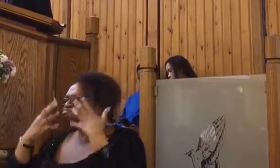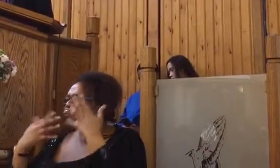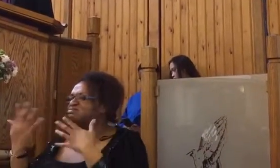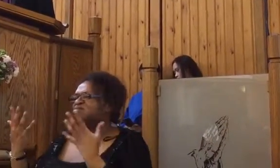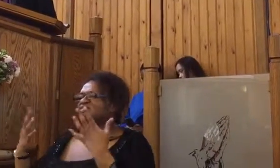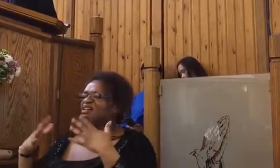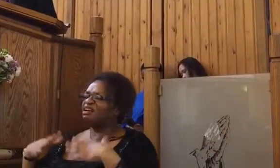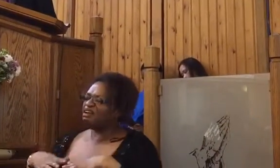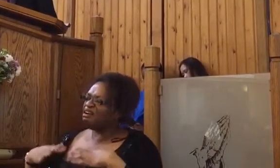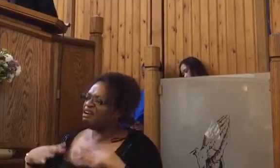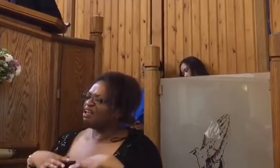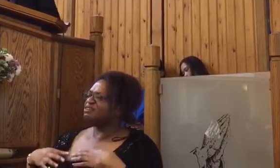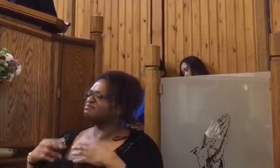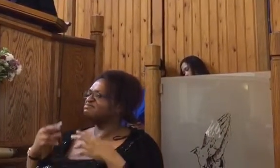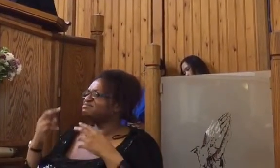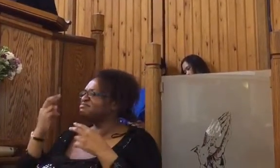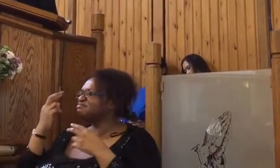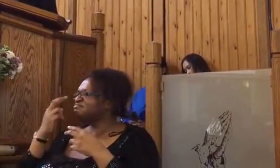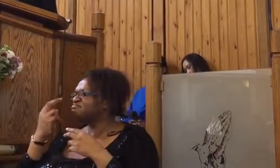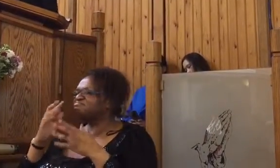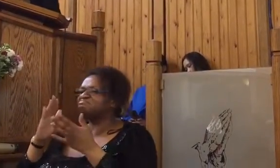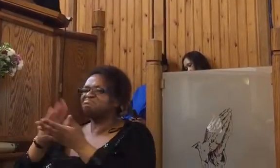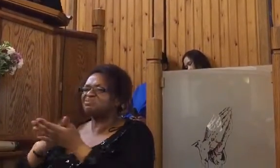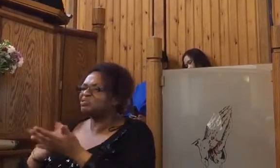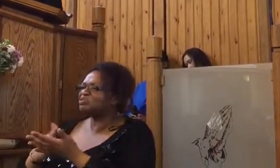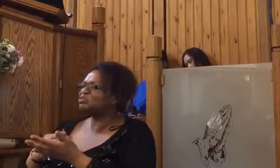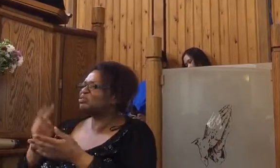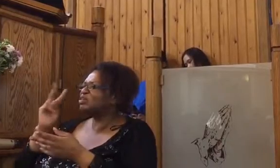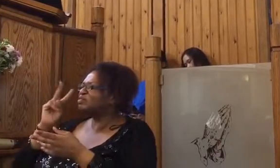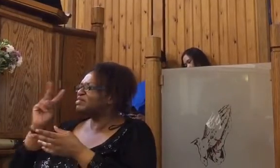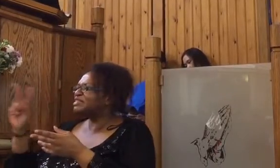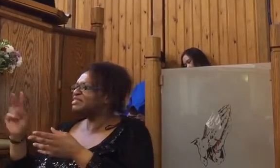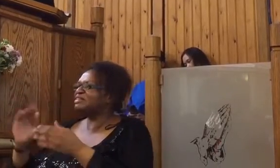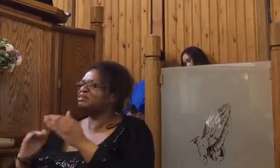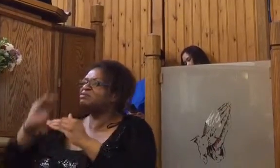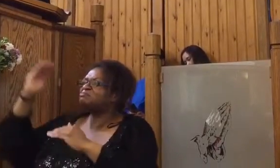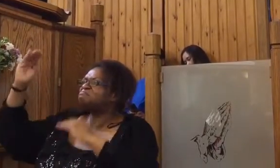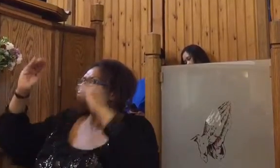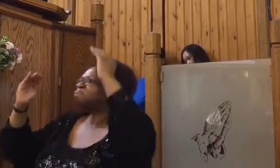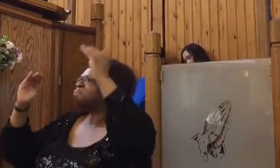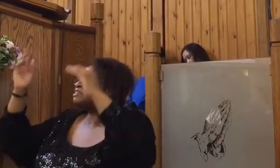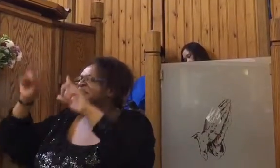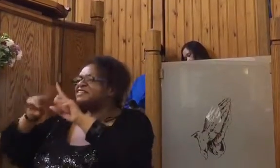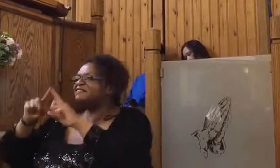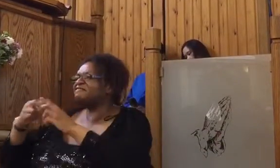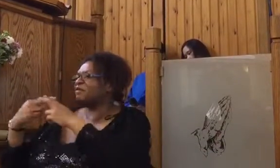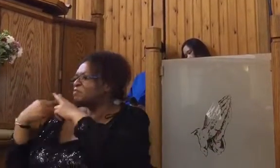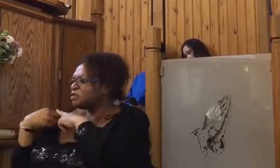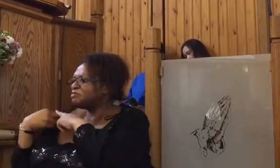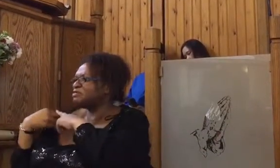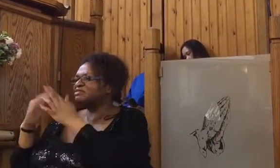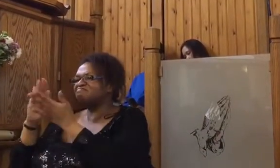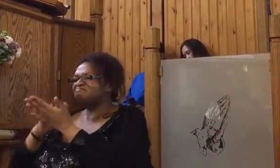complacent and blinded with our purpose in church because we see all the positions and the tasks being done by the older